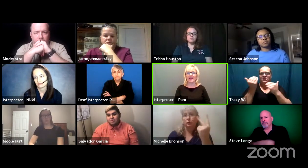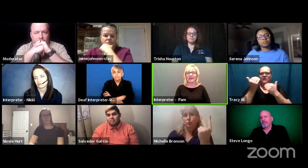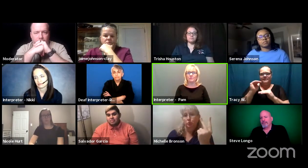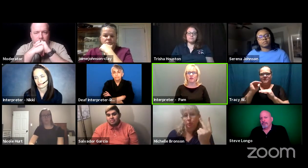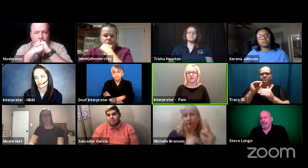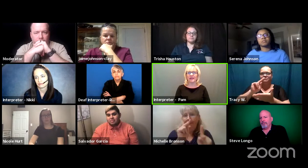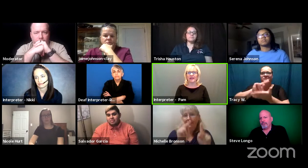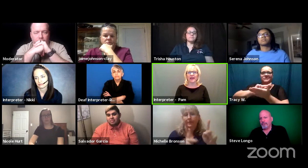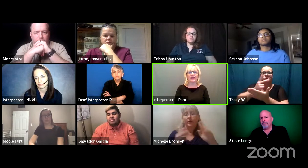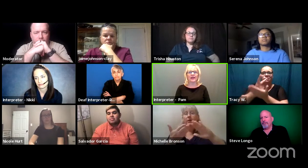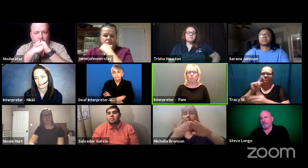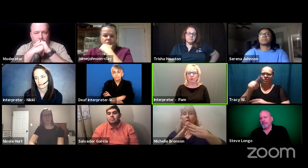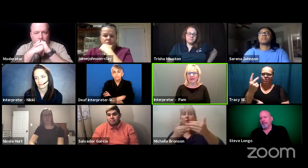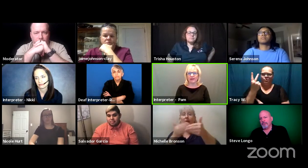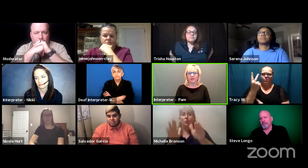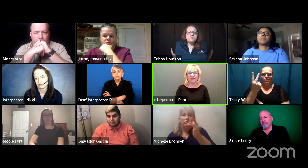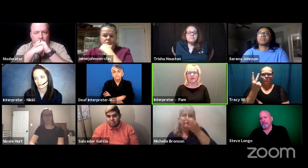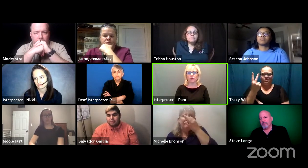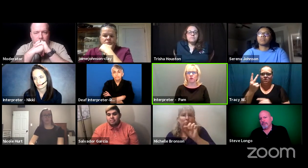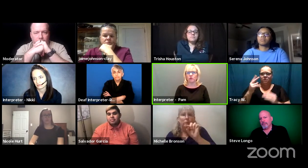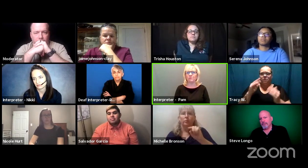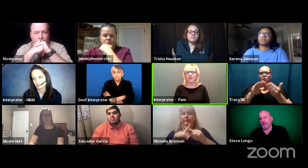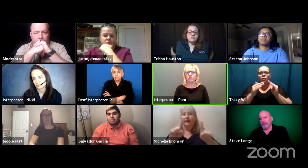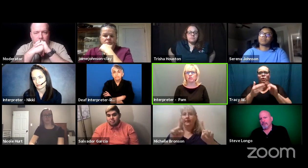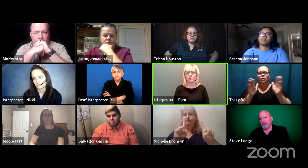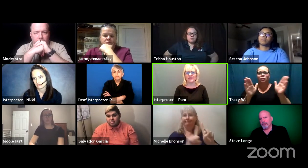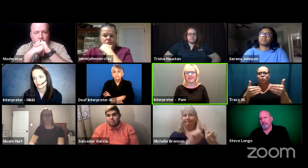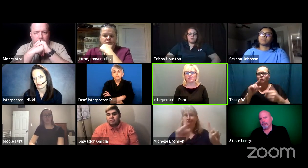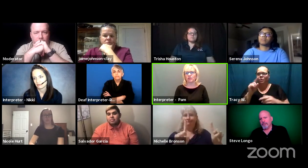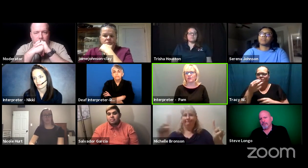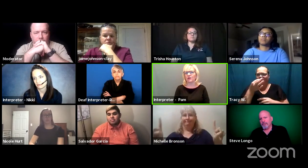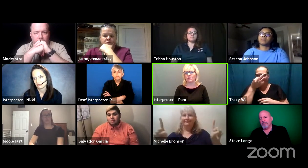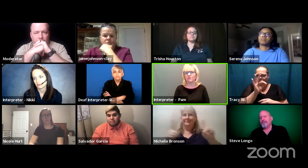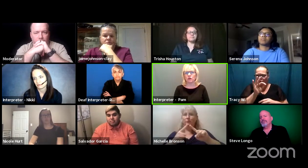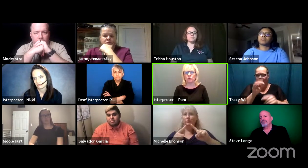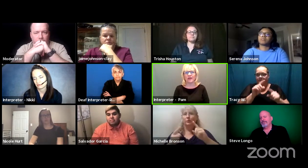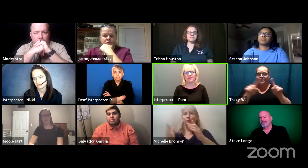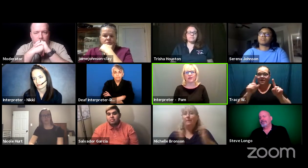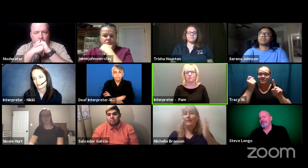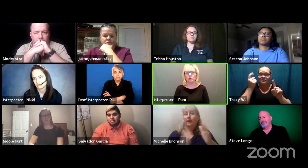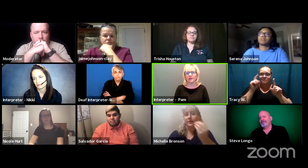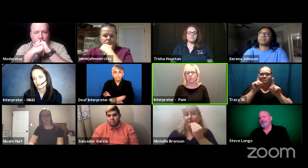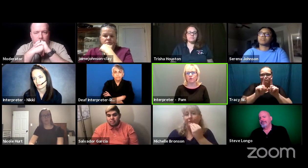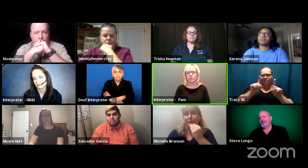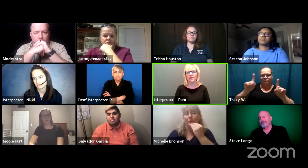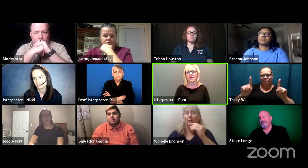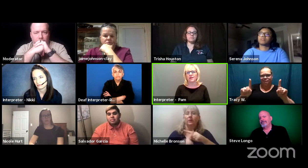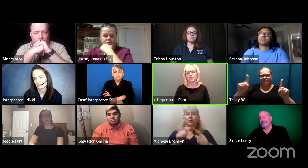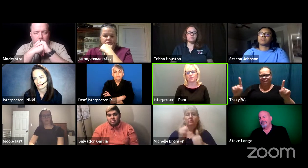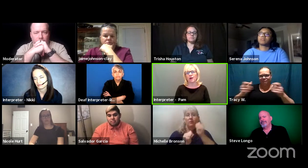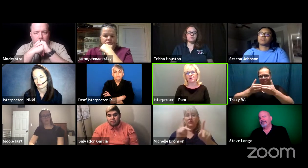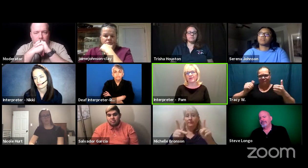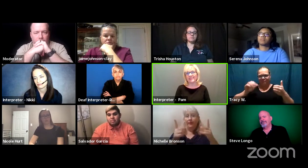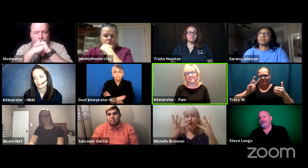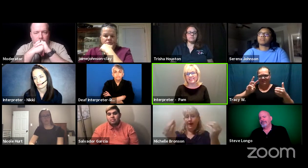in the building will be limited. There will only be 2 in the kitchen, very few in the community room that are properly